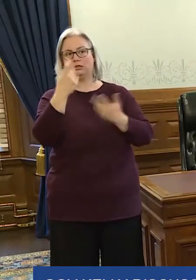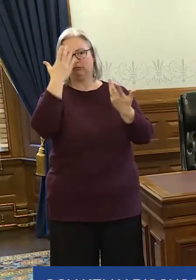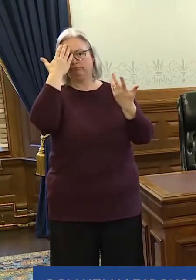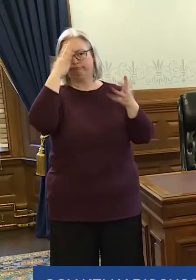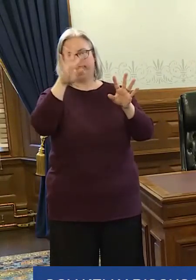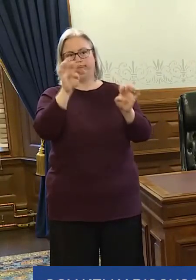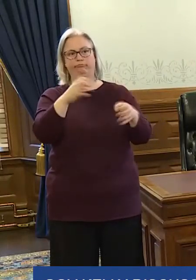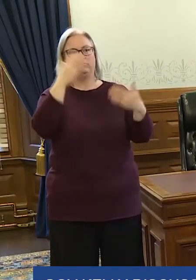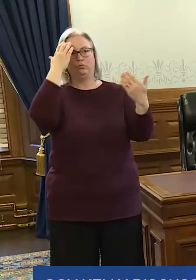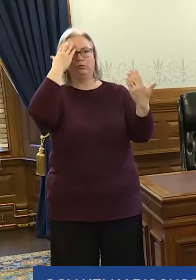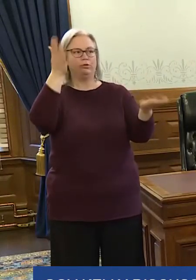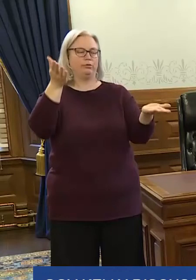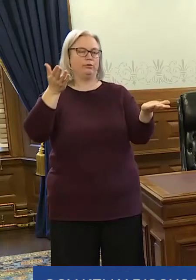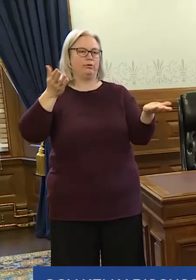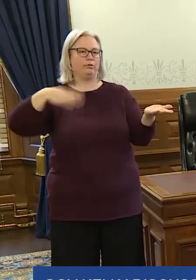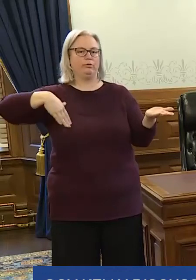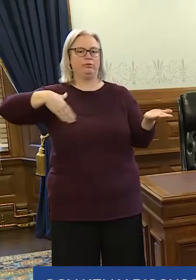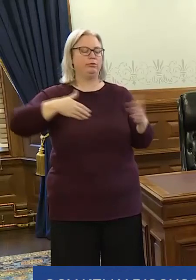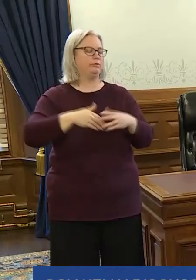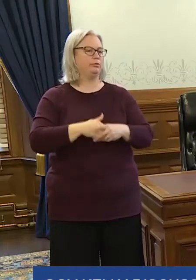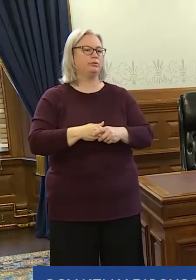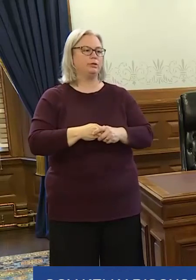yet.